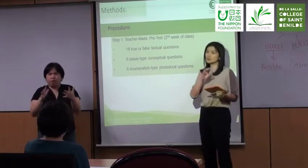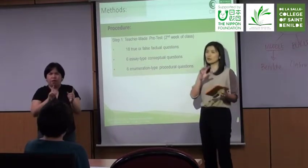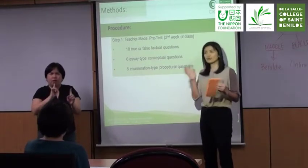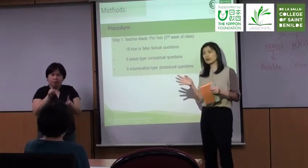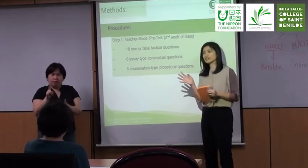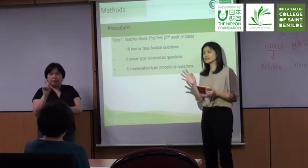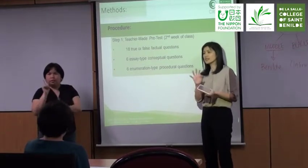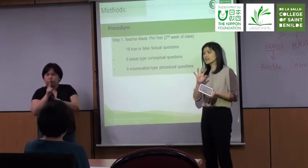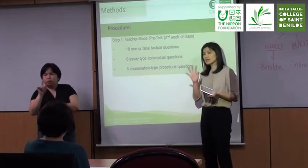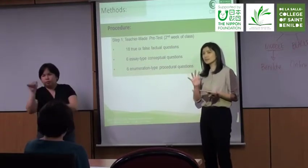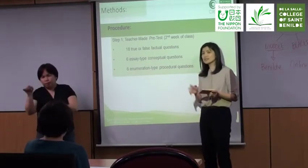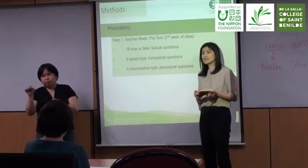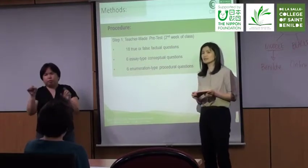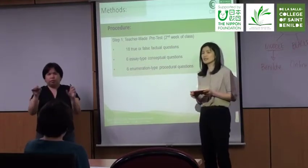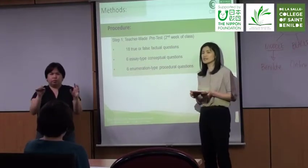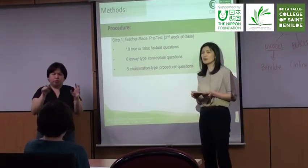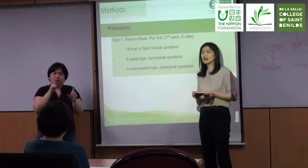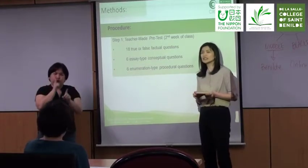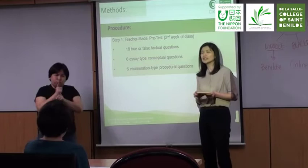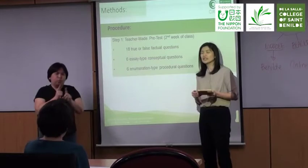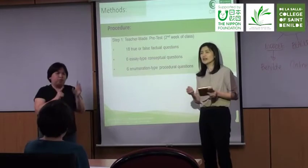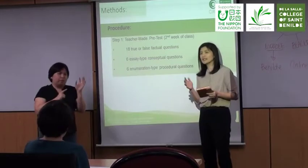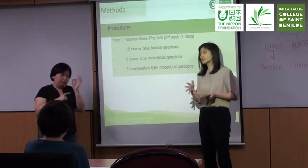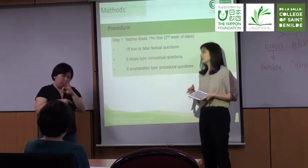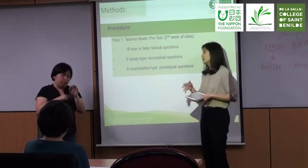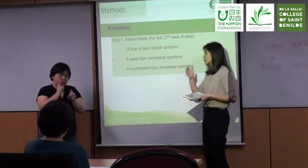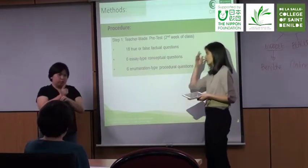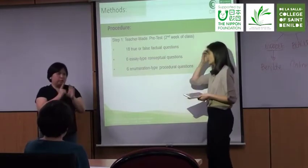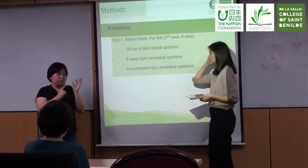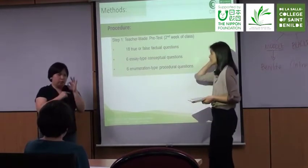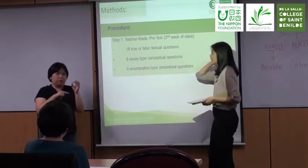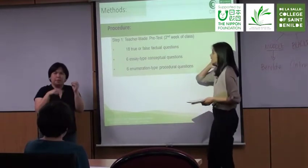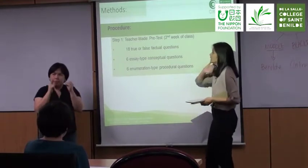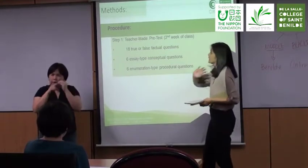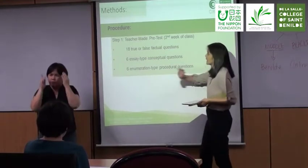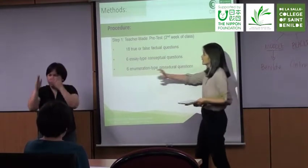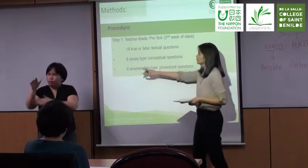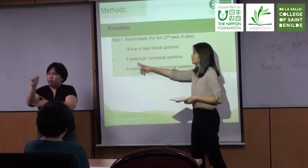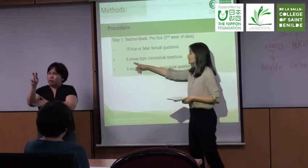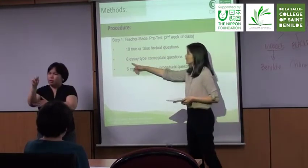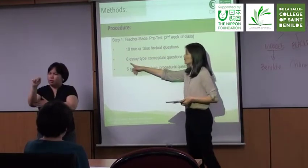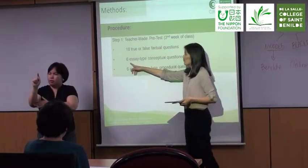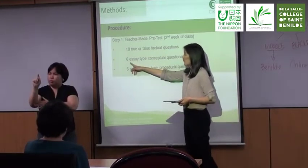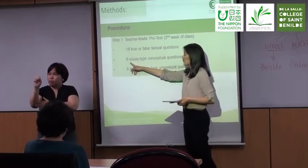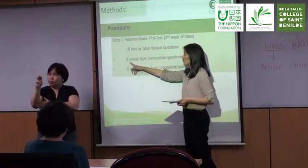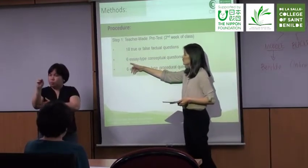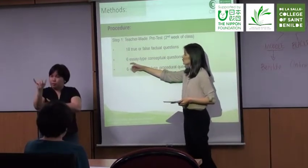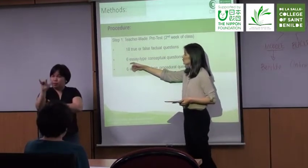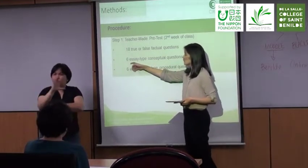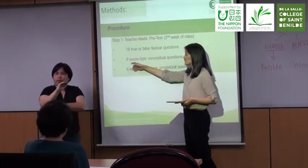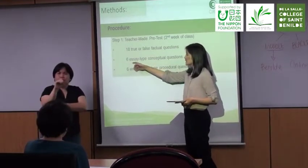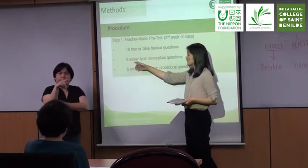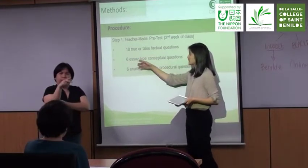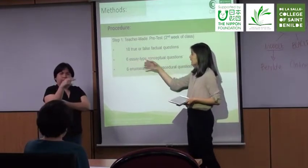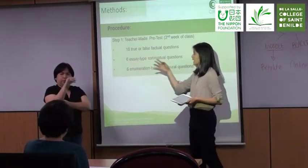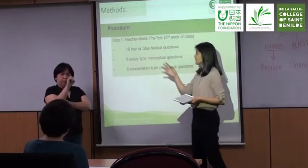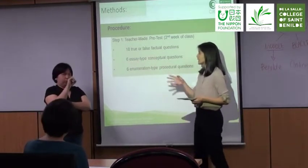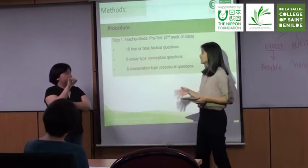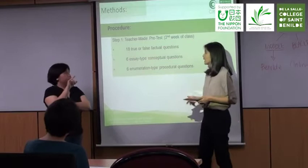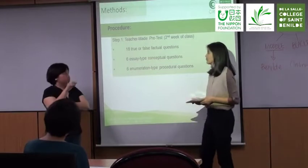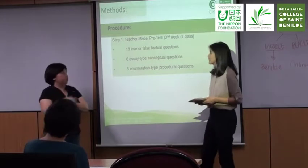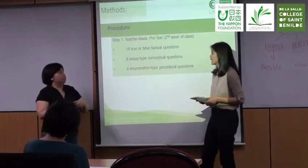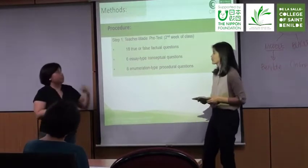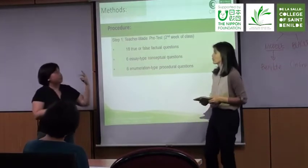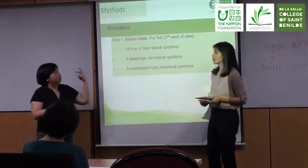parang true or false. Simple statements about anatomy and physiology. Next would be, part 2 would be the 6